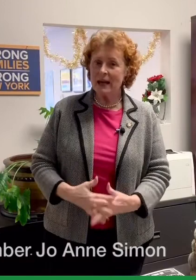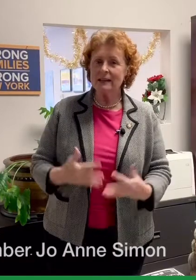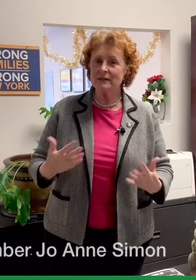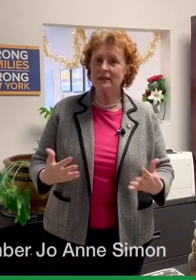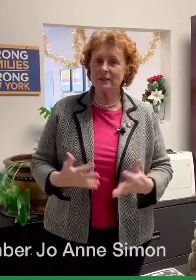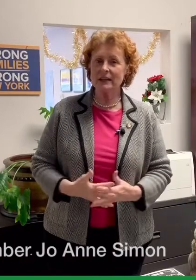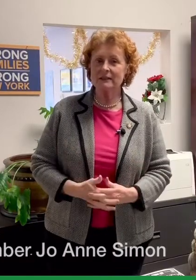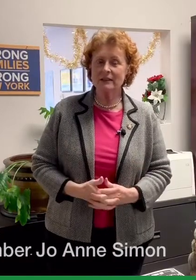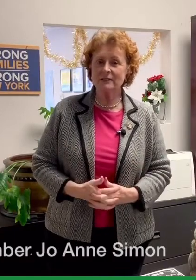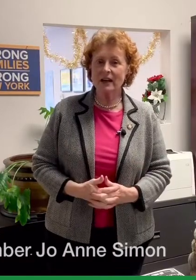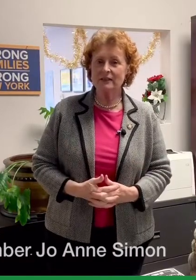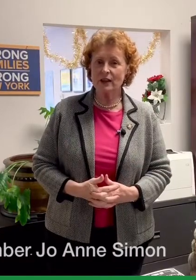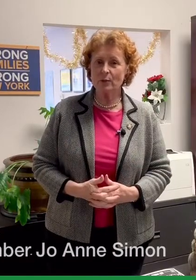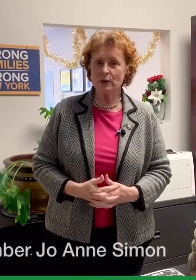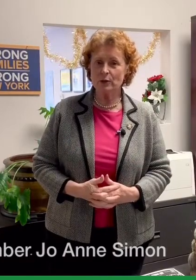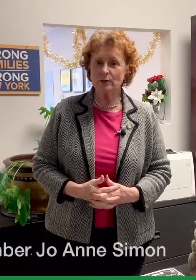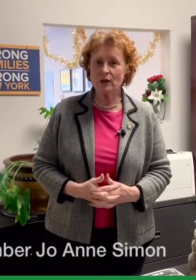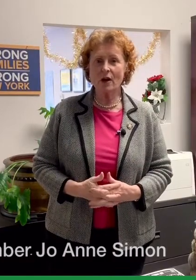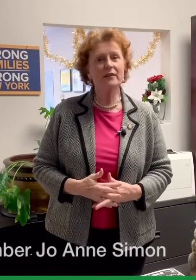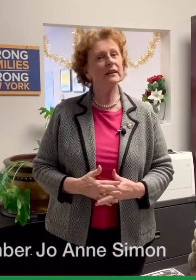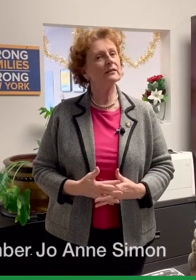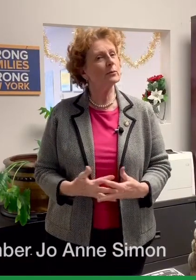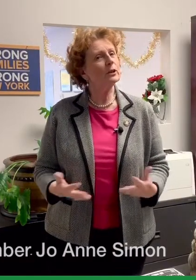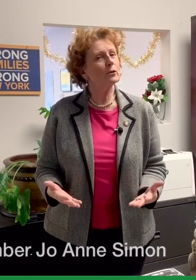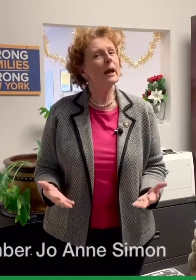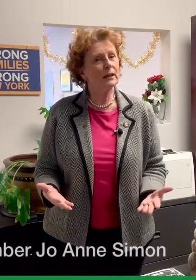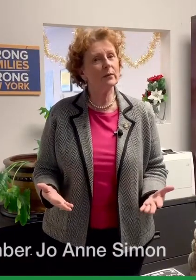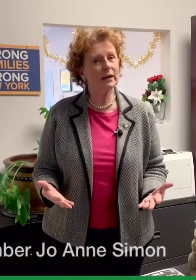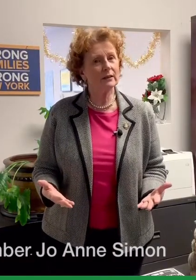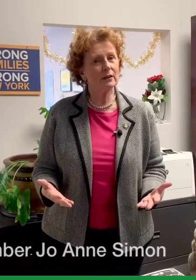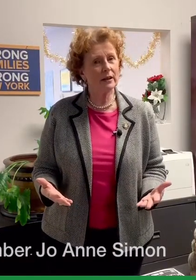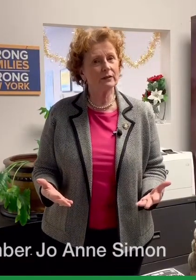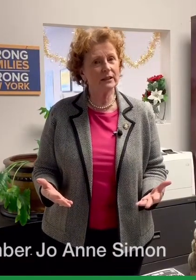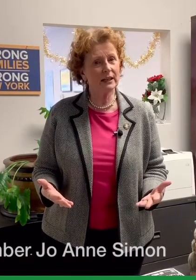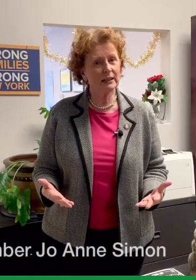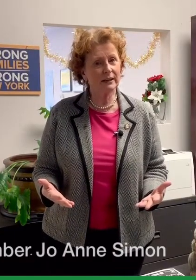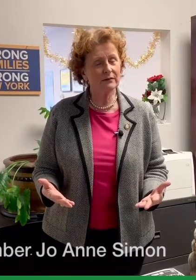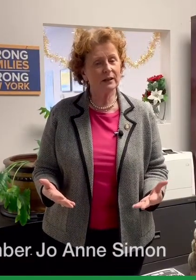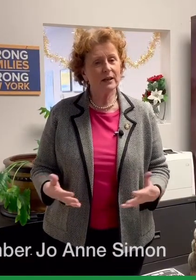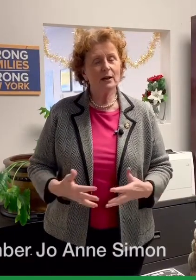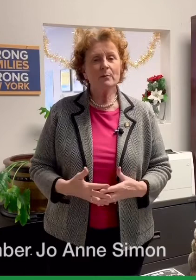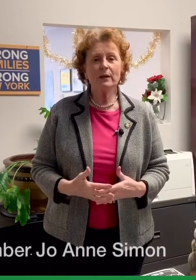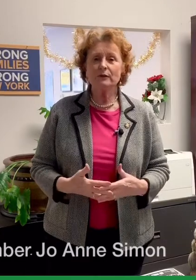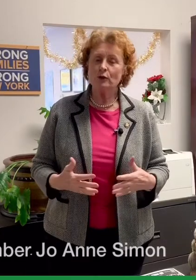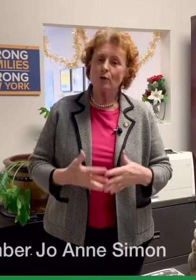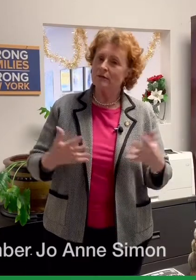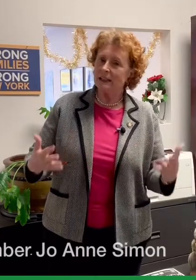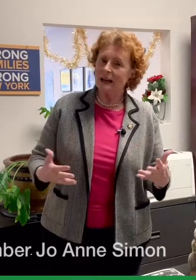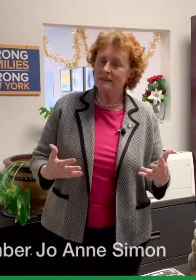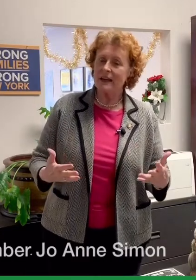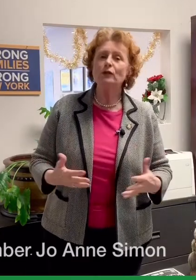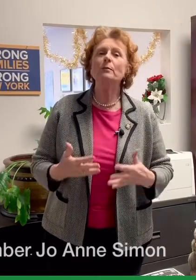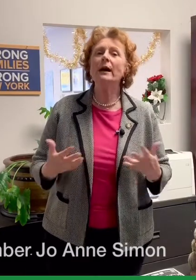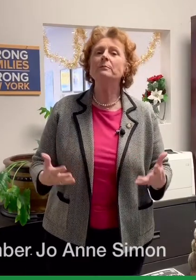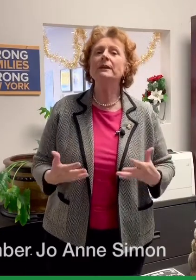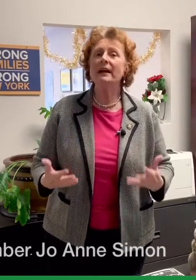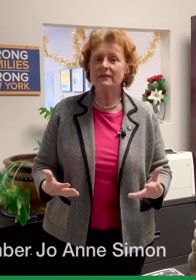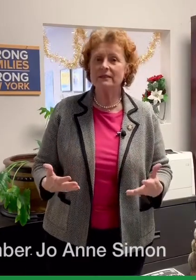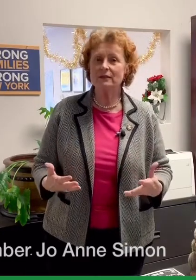of the signs that we use are things that we do anyway in our everyday life. But if you don't realize that, you might be hesitant to